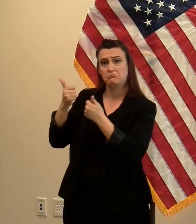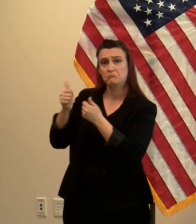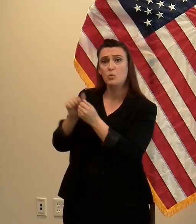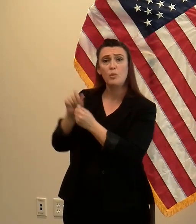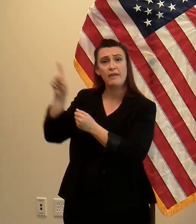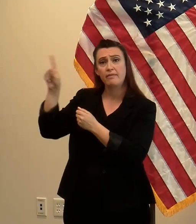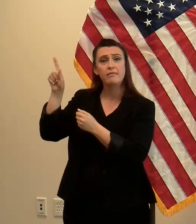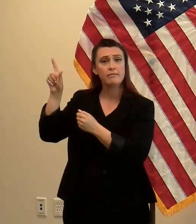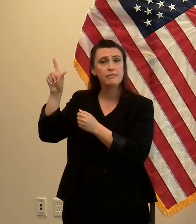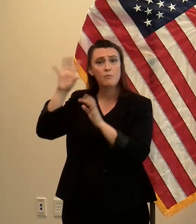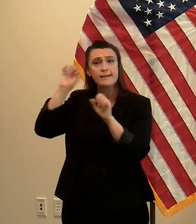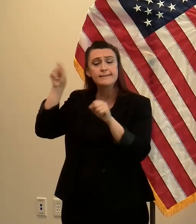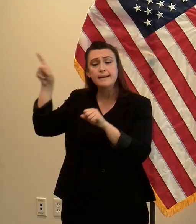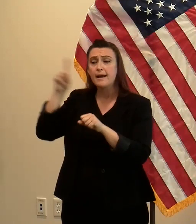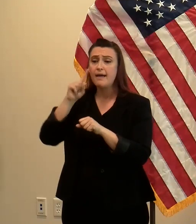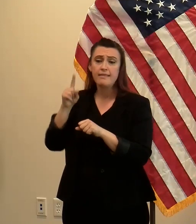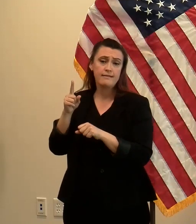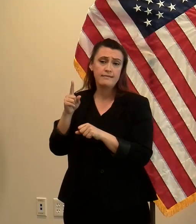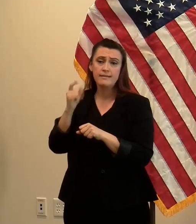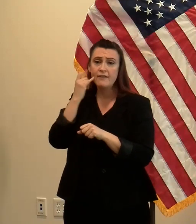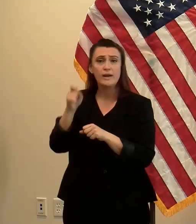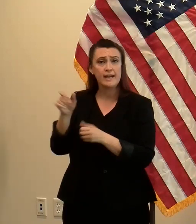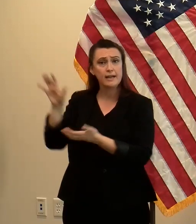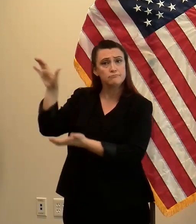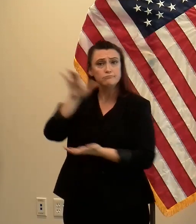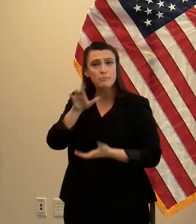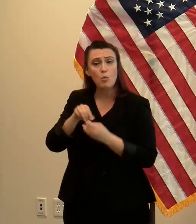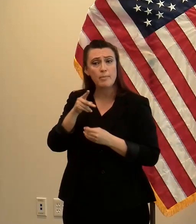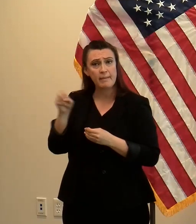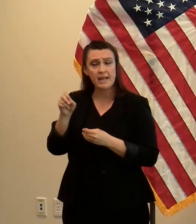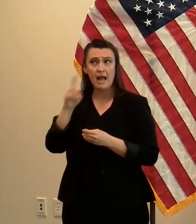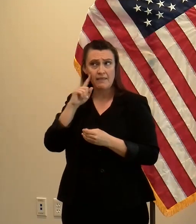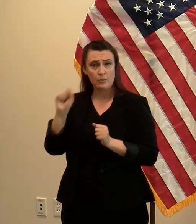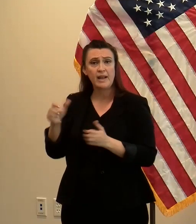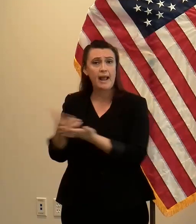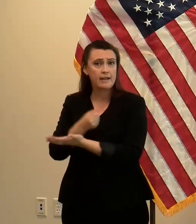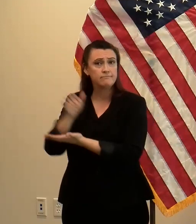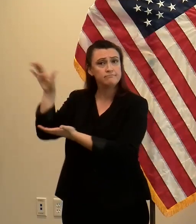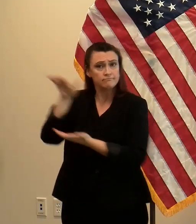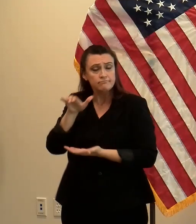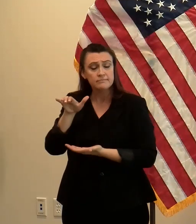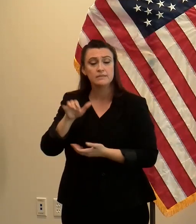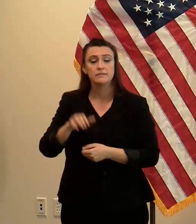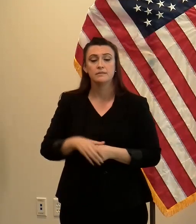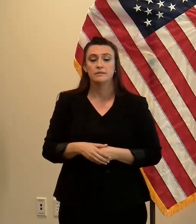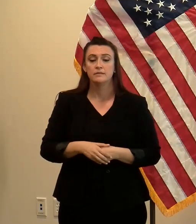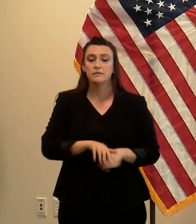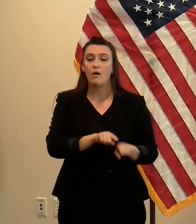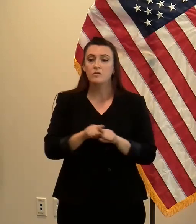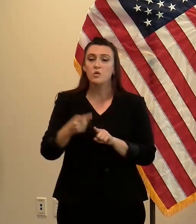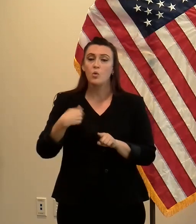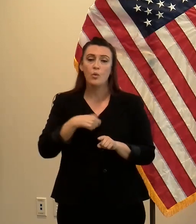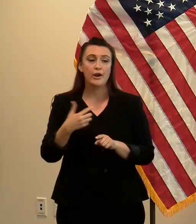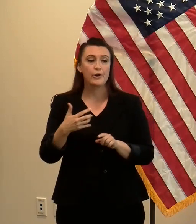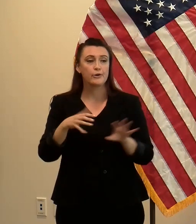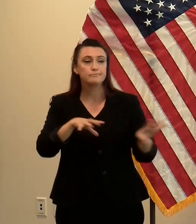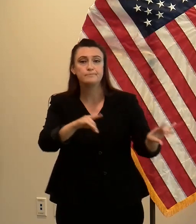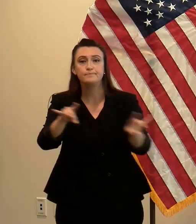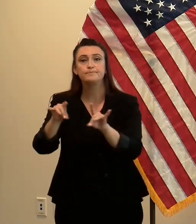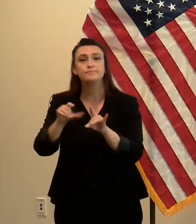administration where if we need more PPE, we can access more PPE. We're also acquiring things in